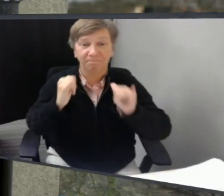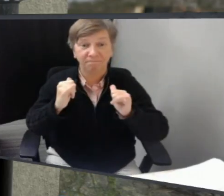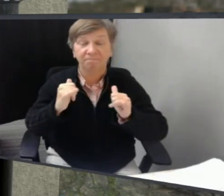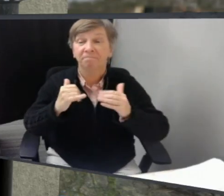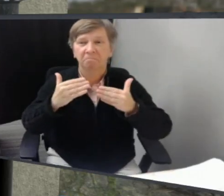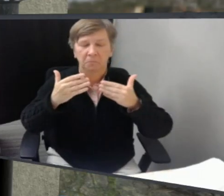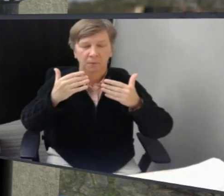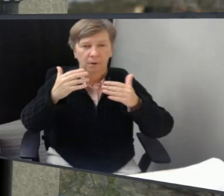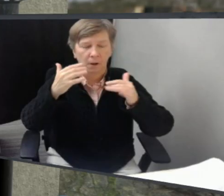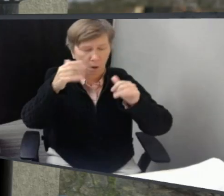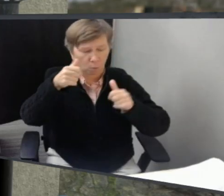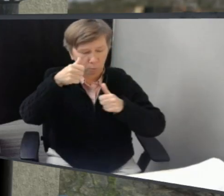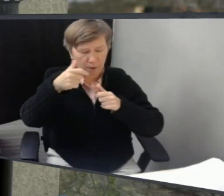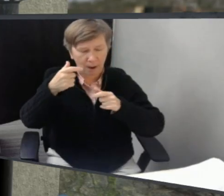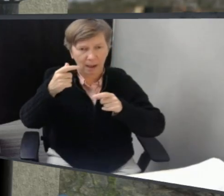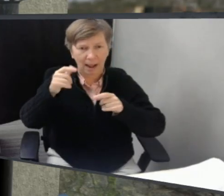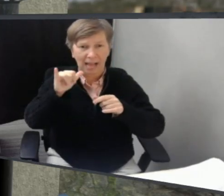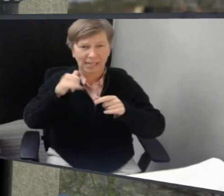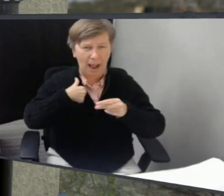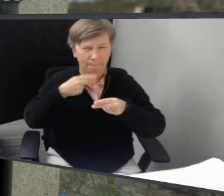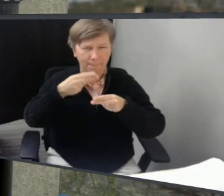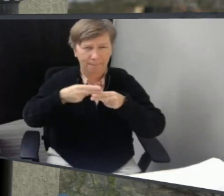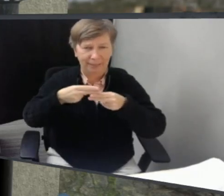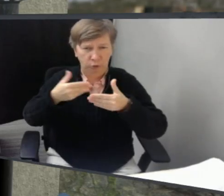Excellent. Excellent. All right.